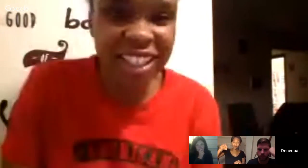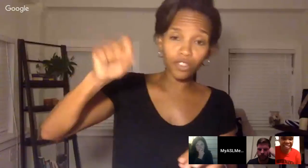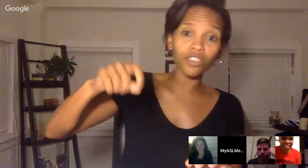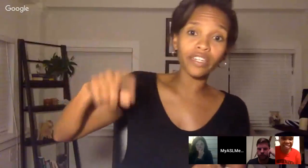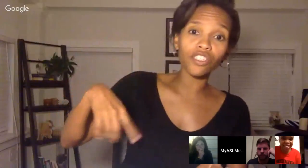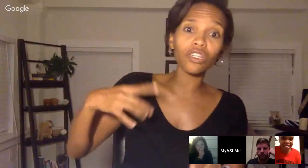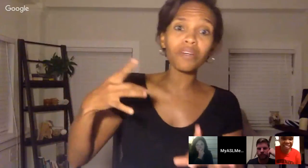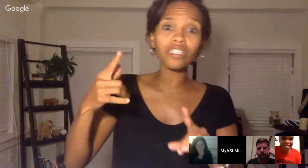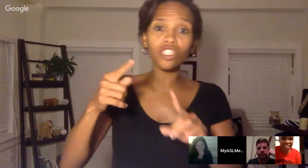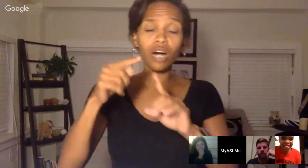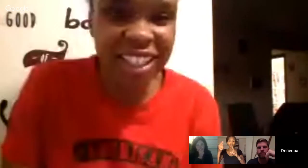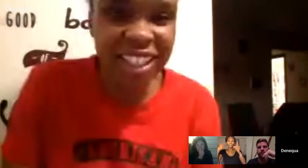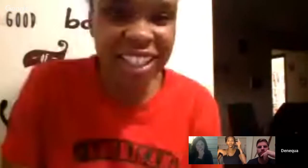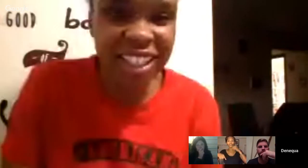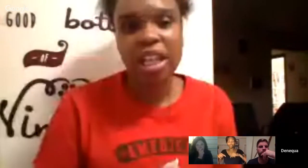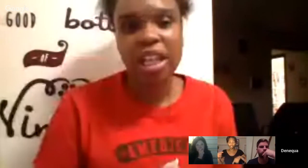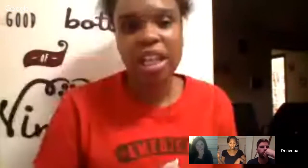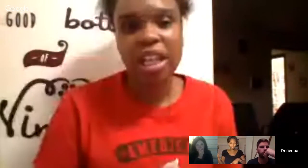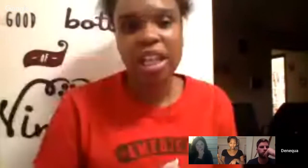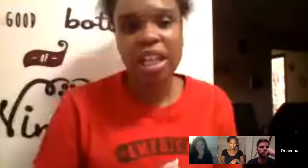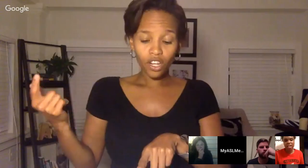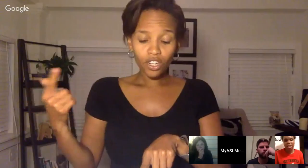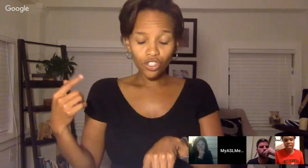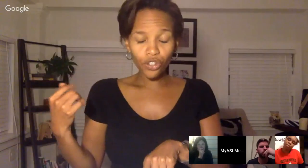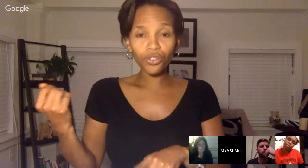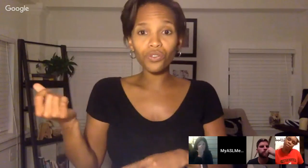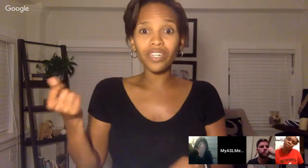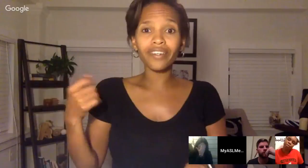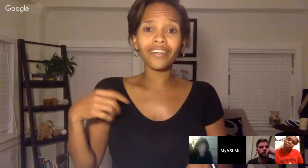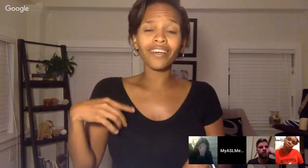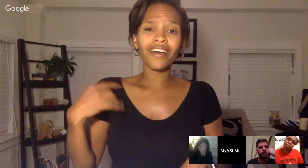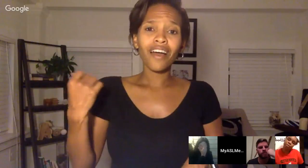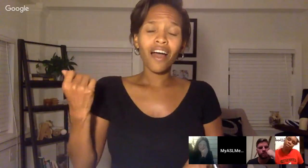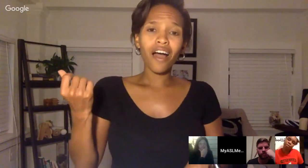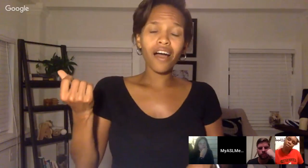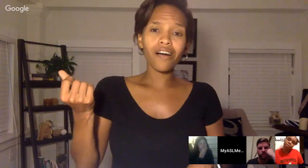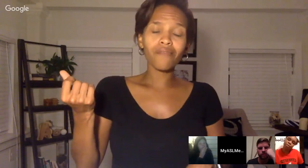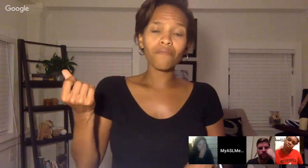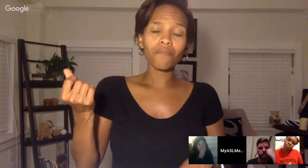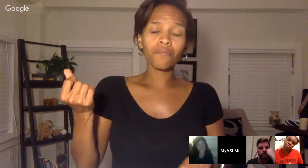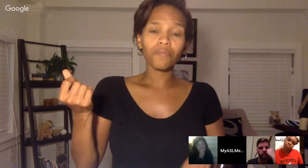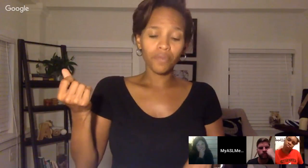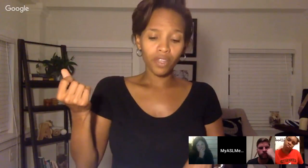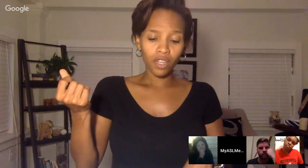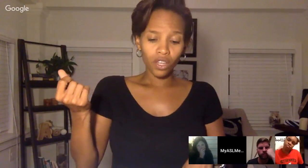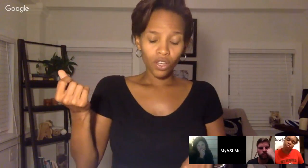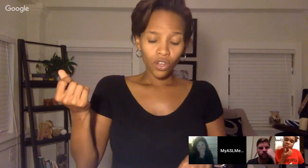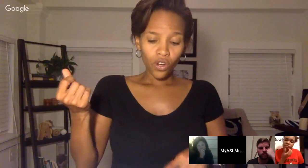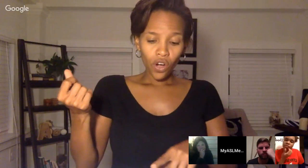absolutely, absolutely. So I'm gonna do what you just said. So you did. I'm